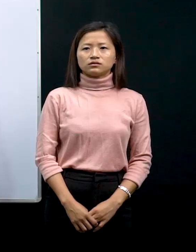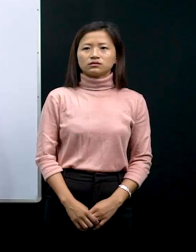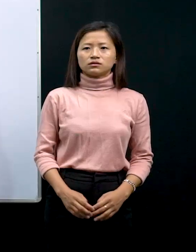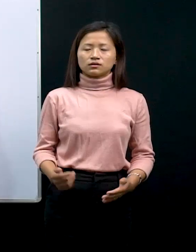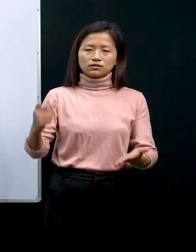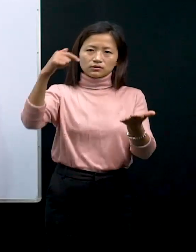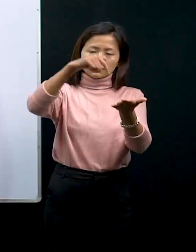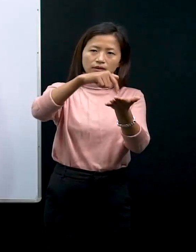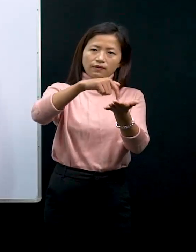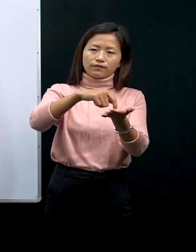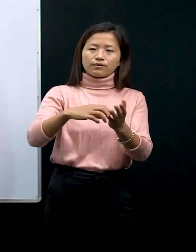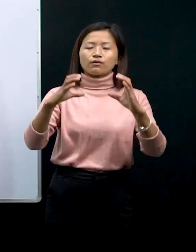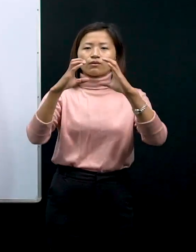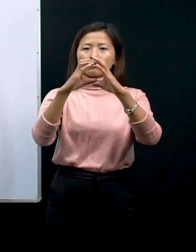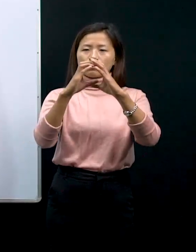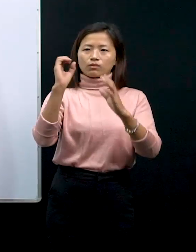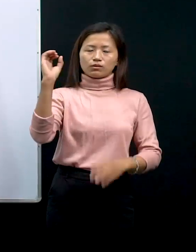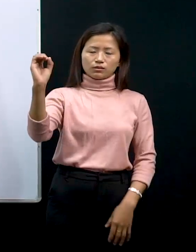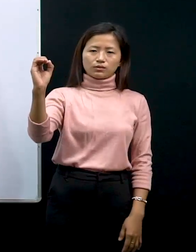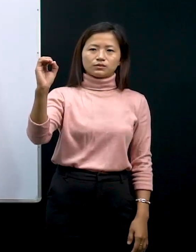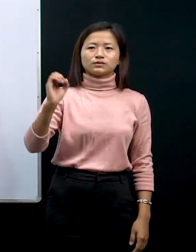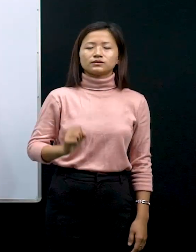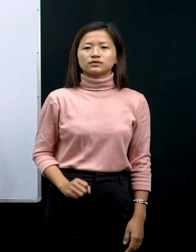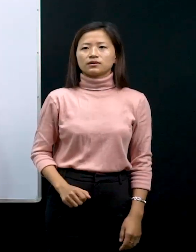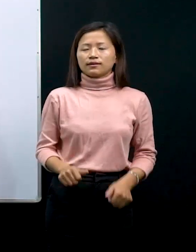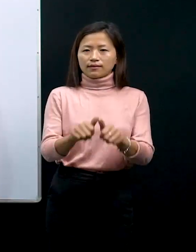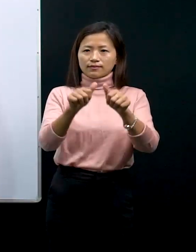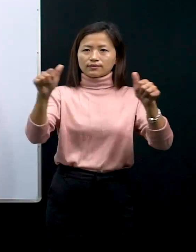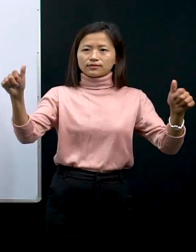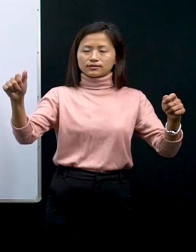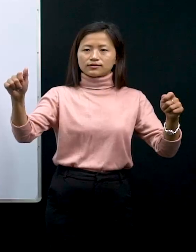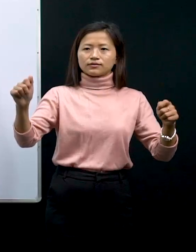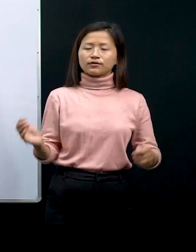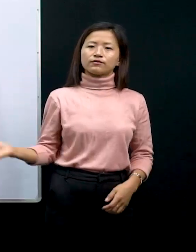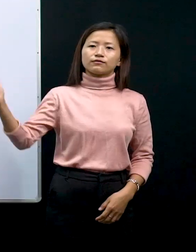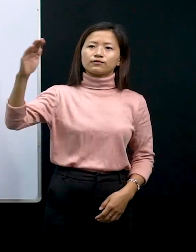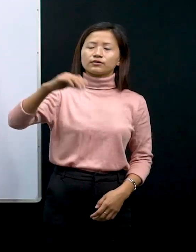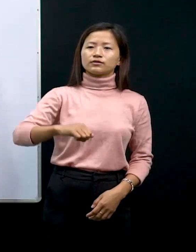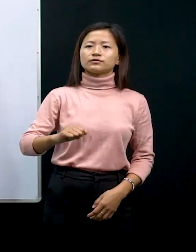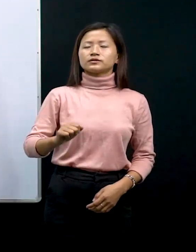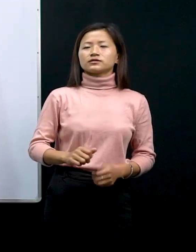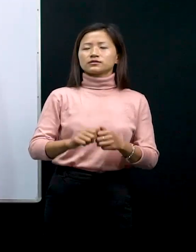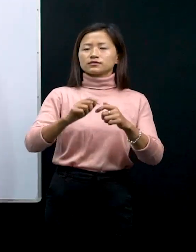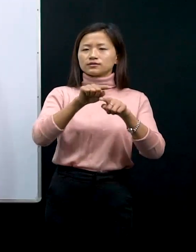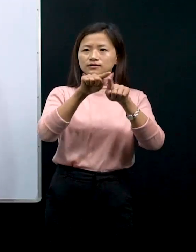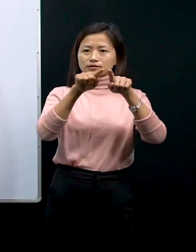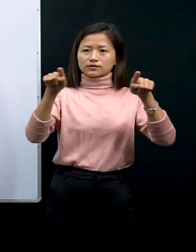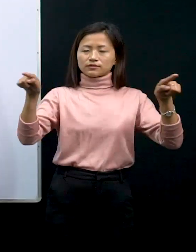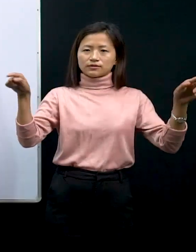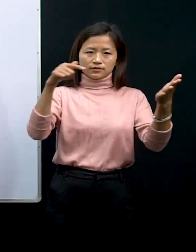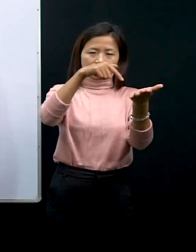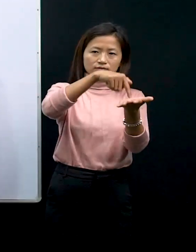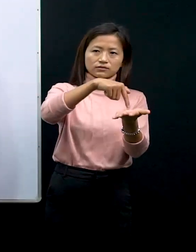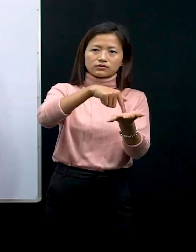center O at a distance 5 cm from the center of the circle. From the center